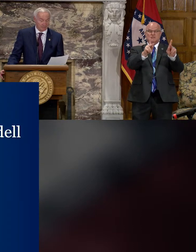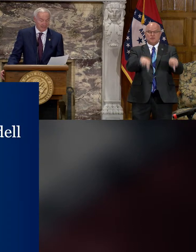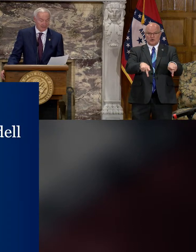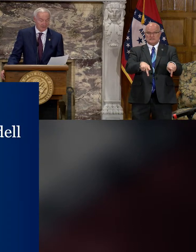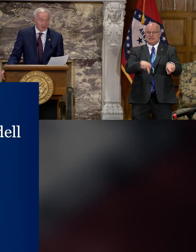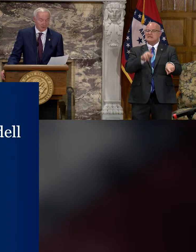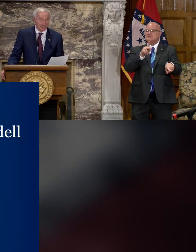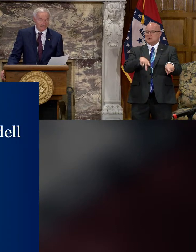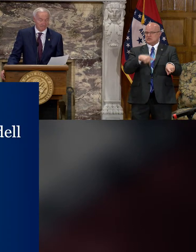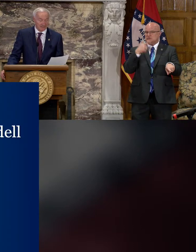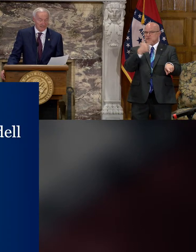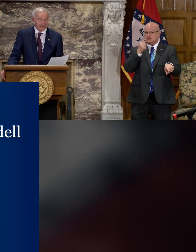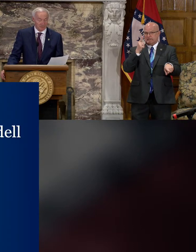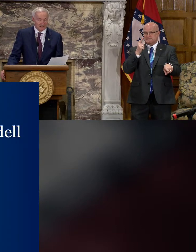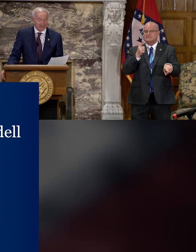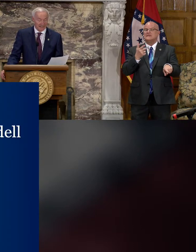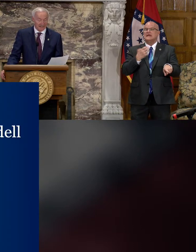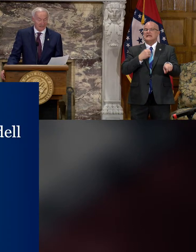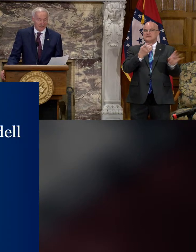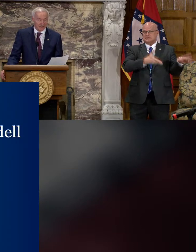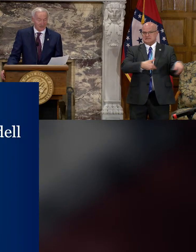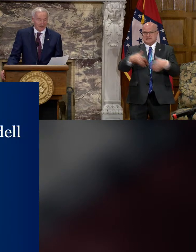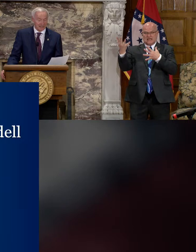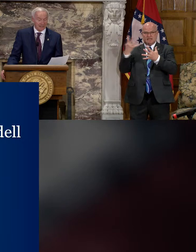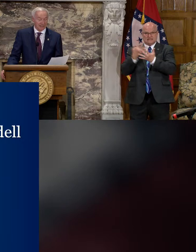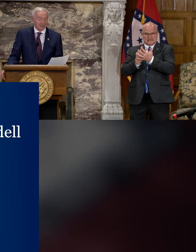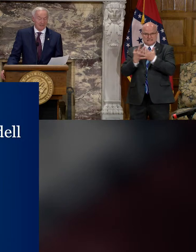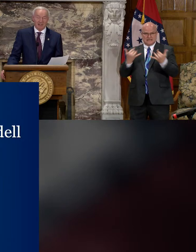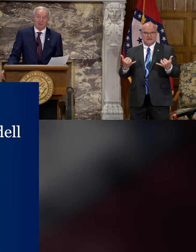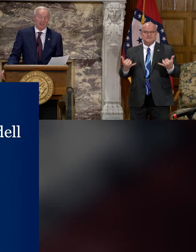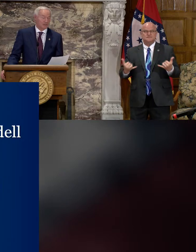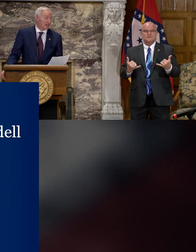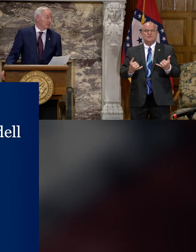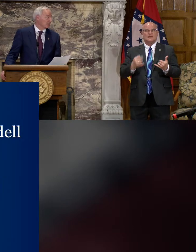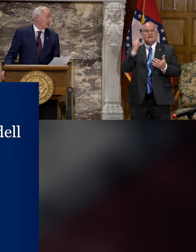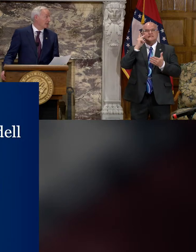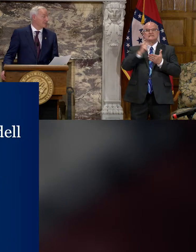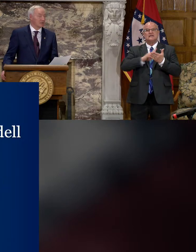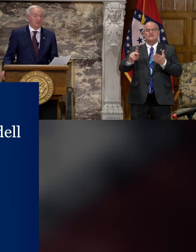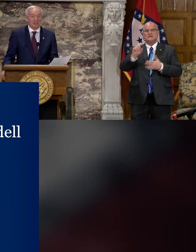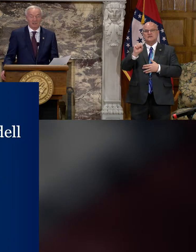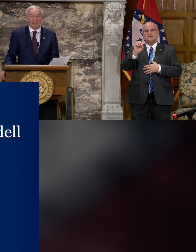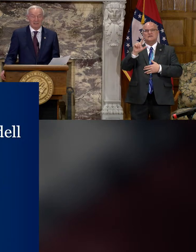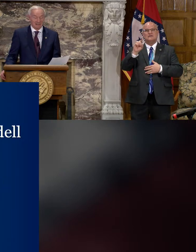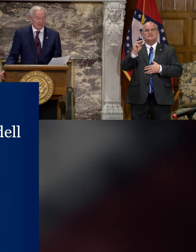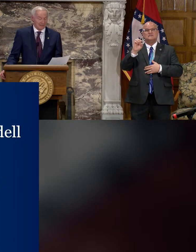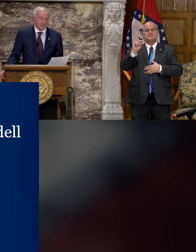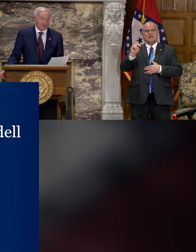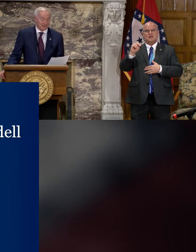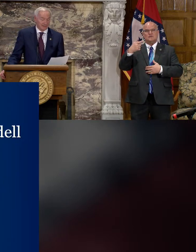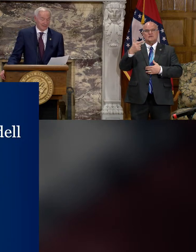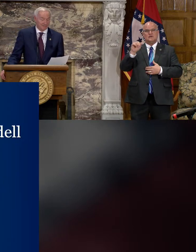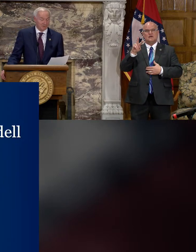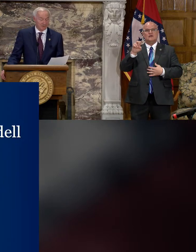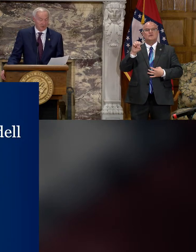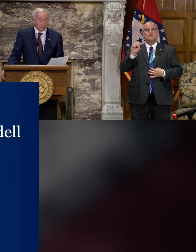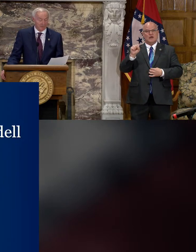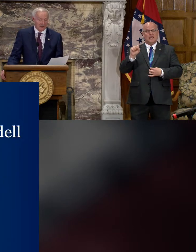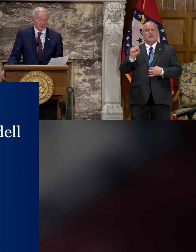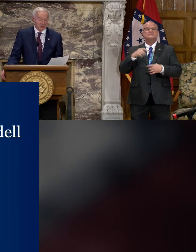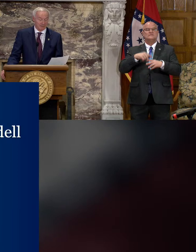the suspect in the shooting, and he has been taken into custody. Secretary Solomon Graves is here as